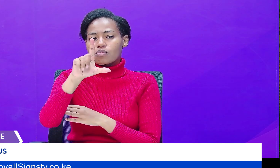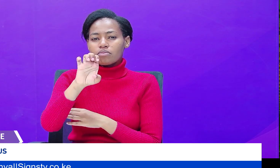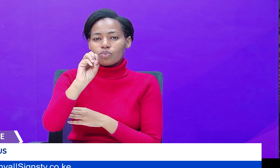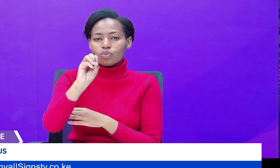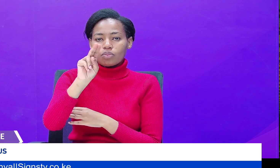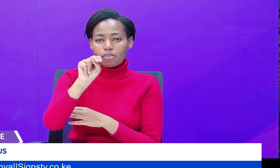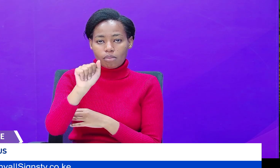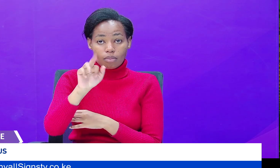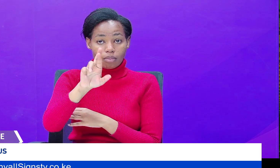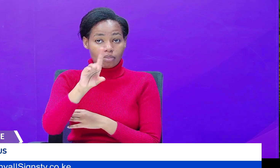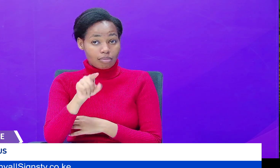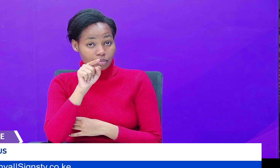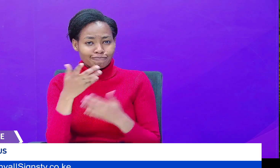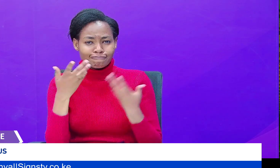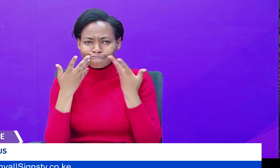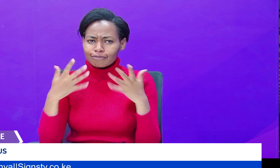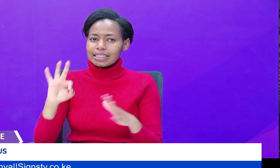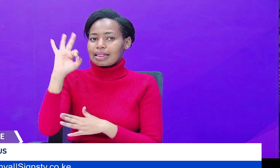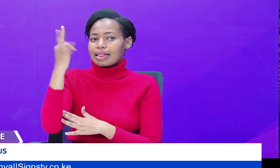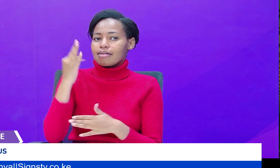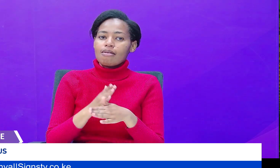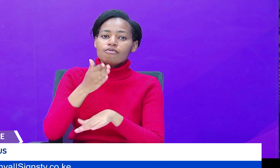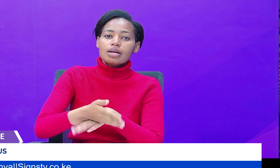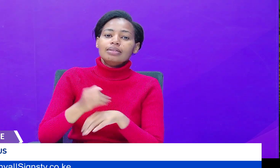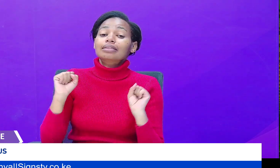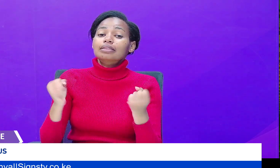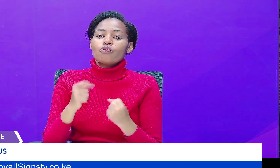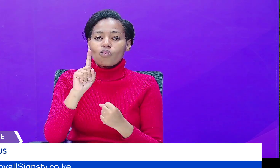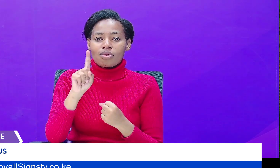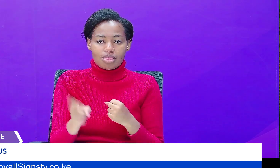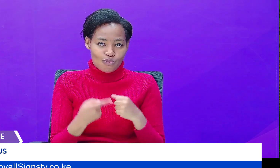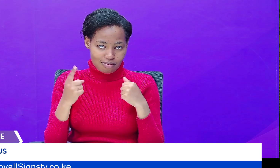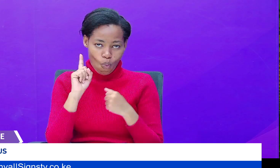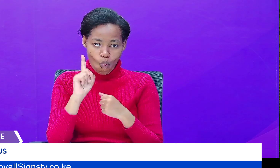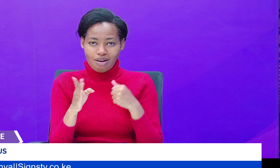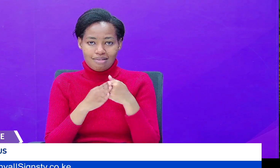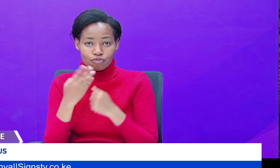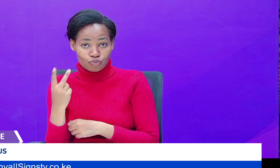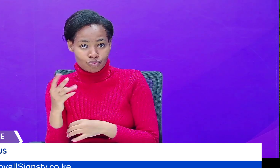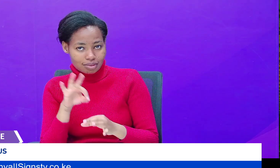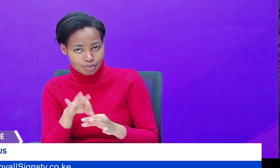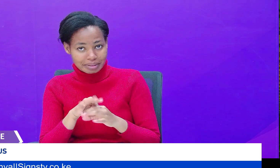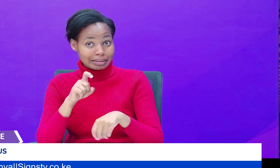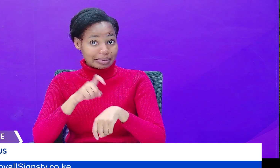The contest attracted several aspirants, with Leonard Shimaka finishing third after